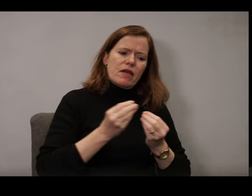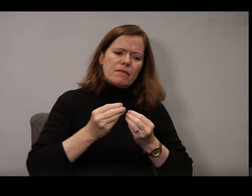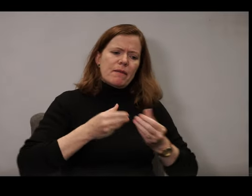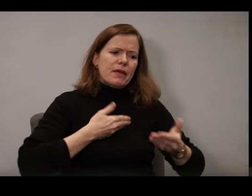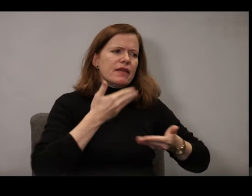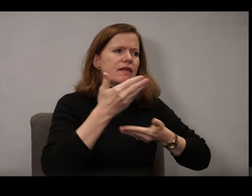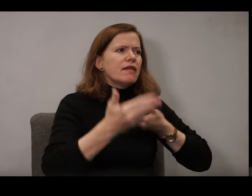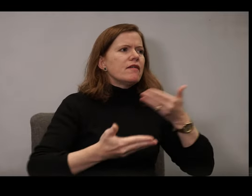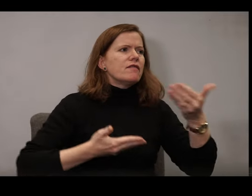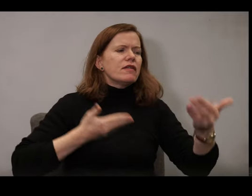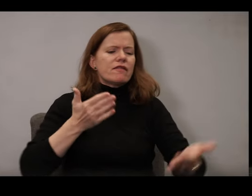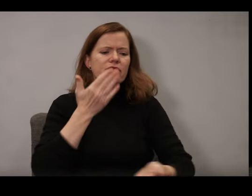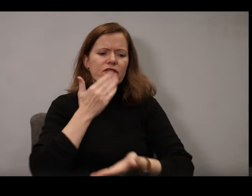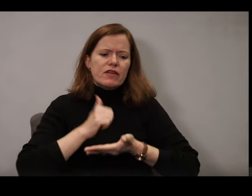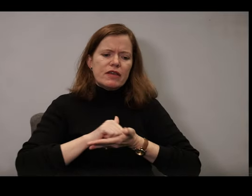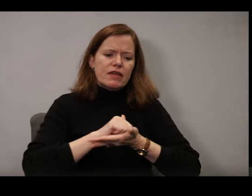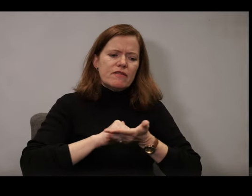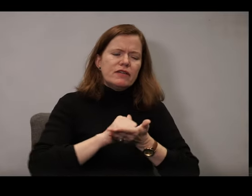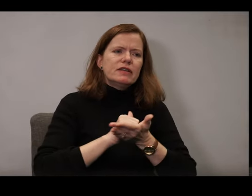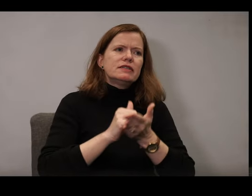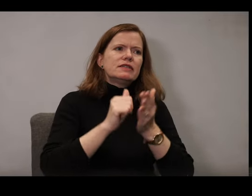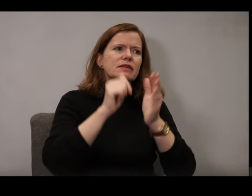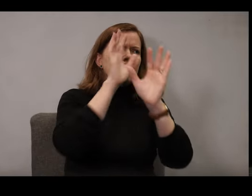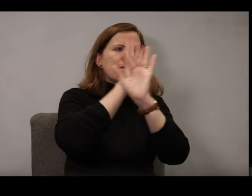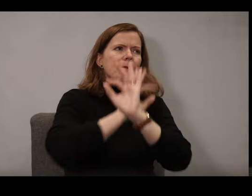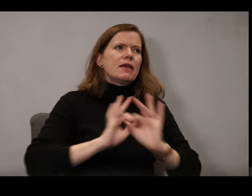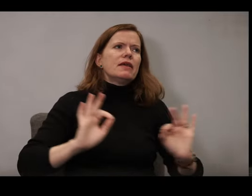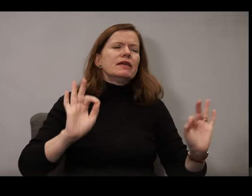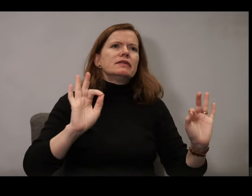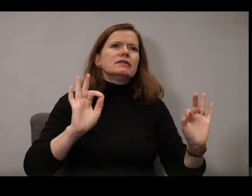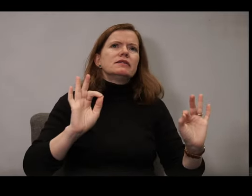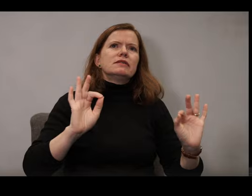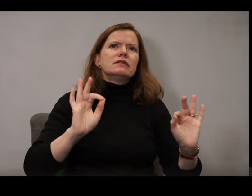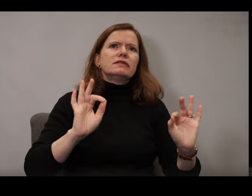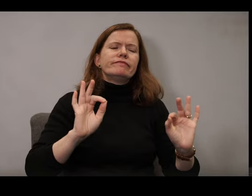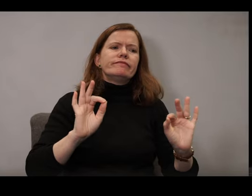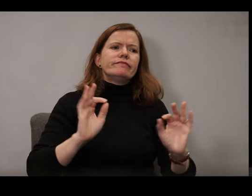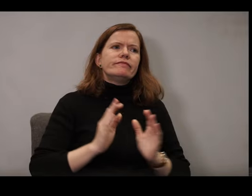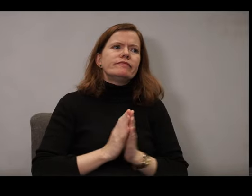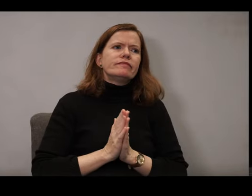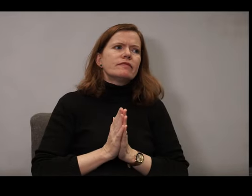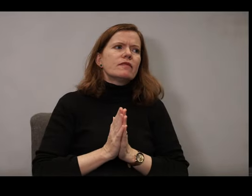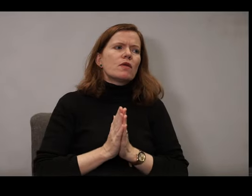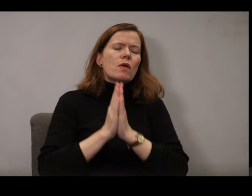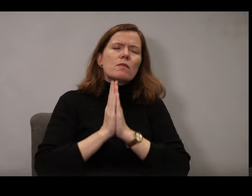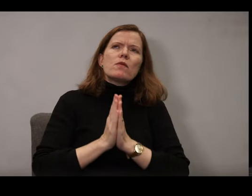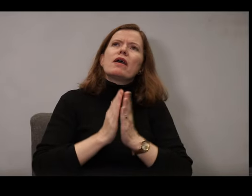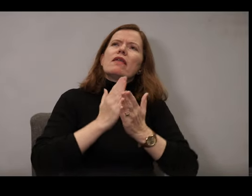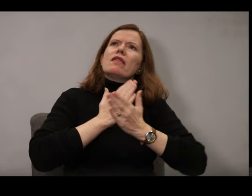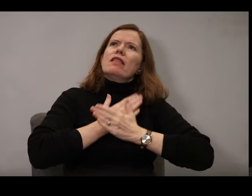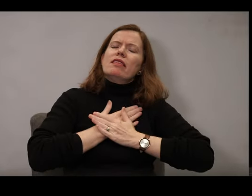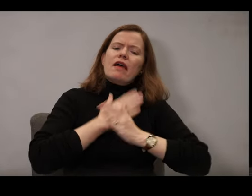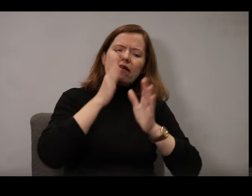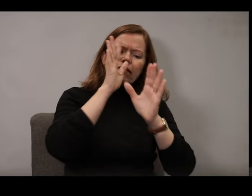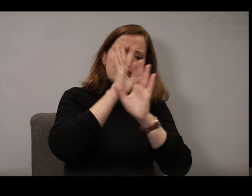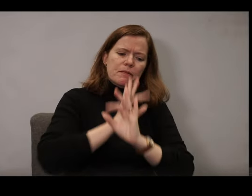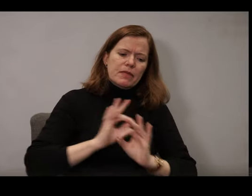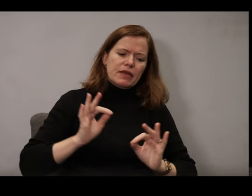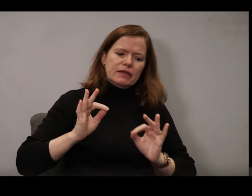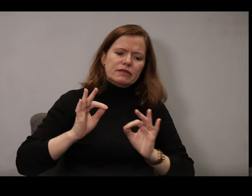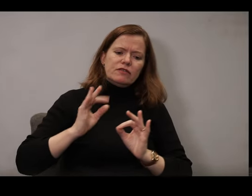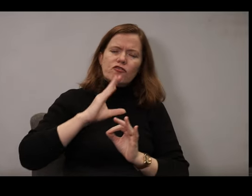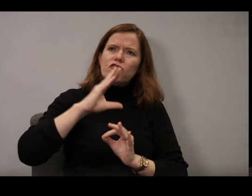generosity, forgiveness, and peace, especially the love and peace that flows from a relationship with